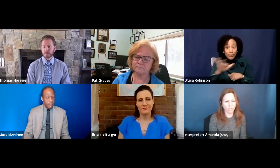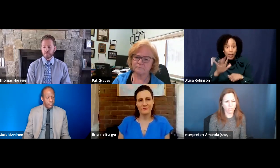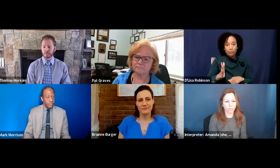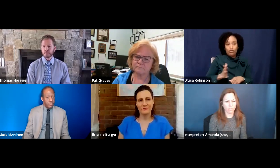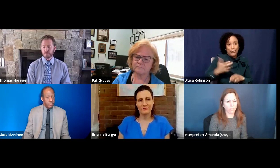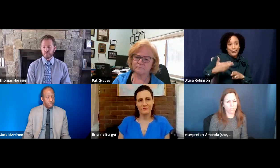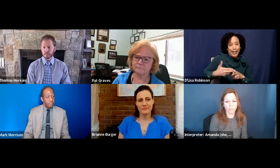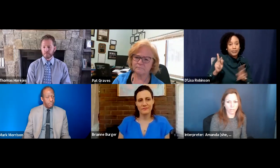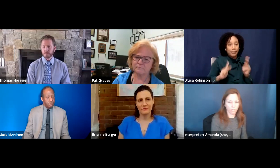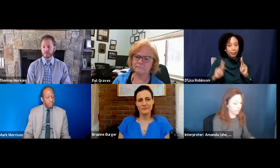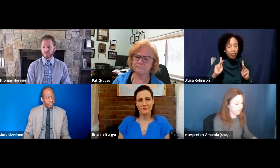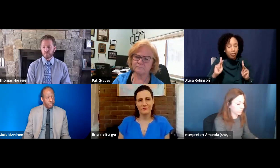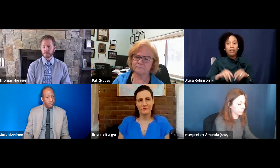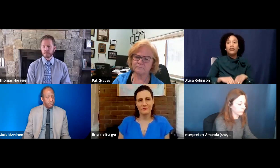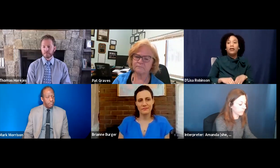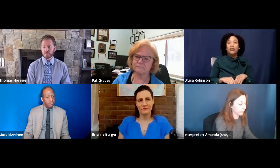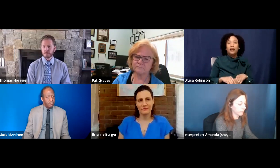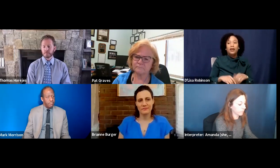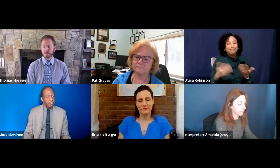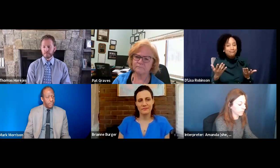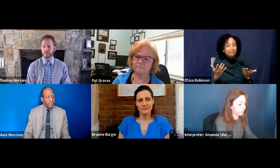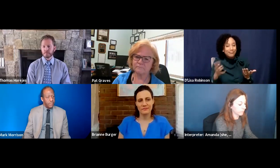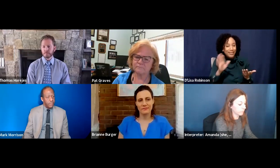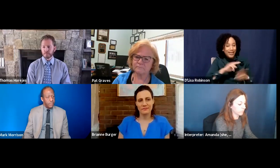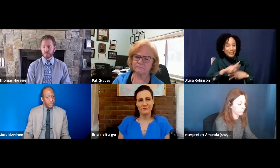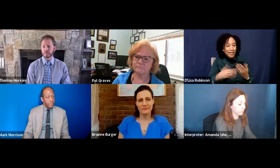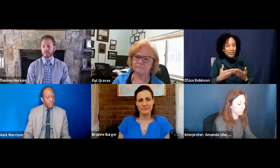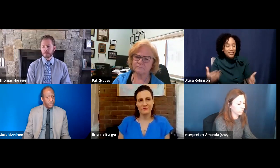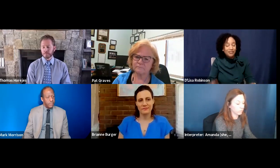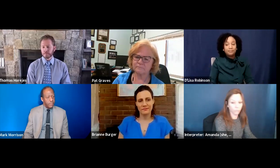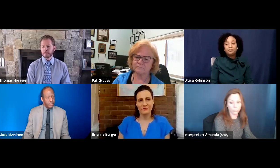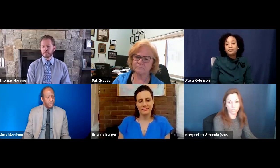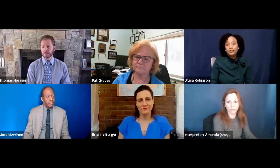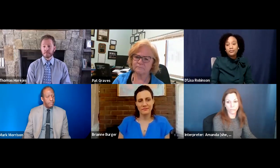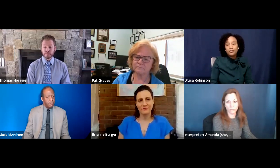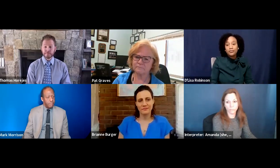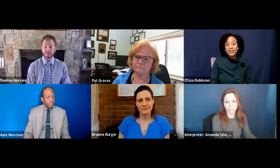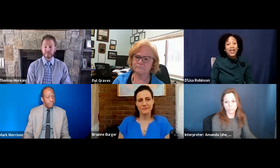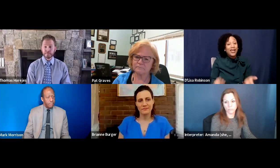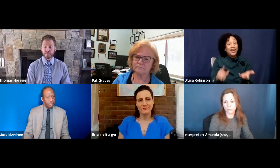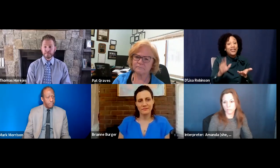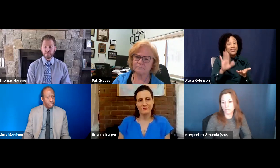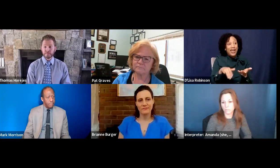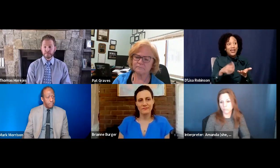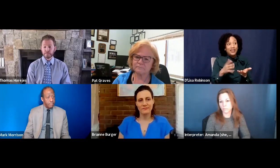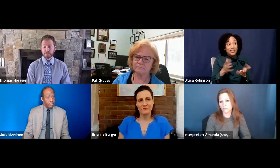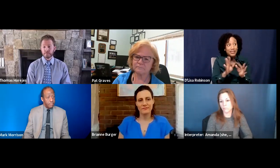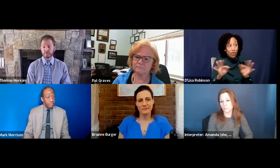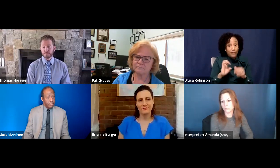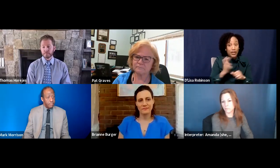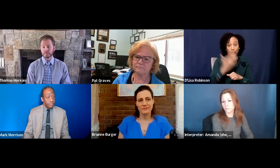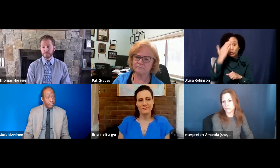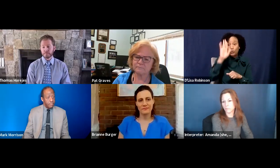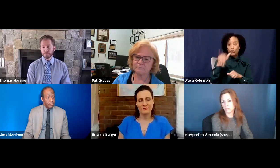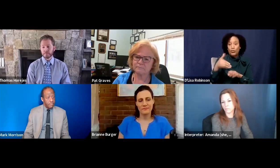are really helpful for us. So for example, when we're interpreting, we're spelling the names of people, which means we need to know how those names are spelled.